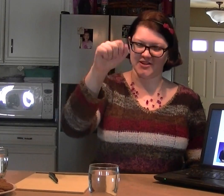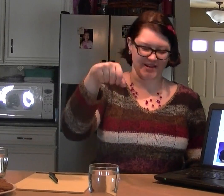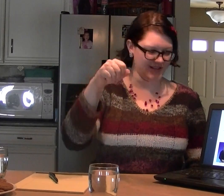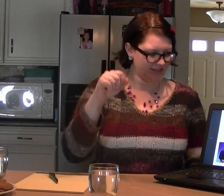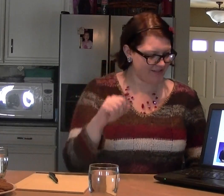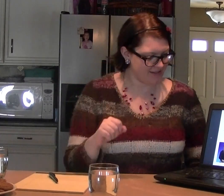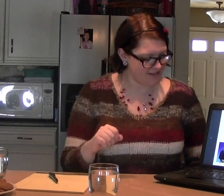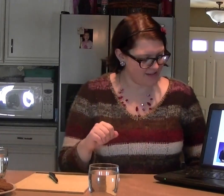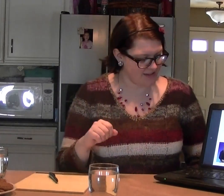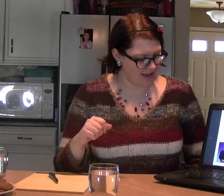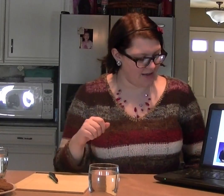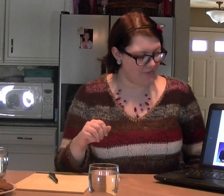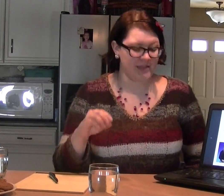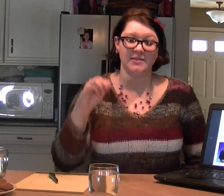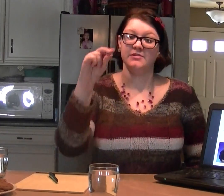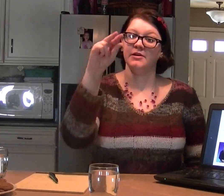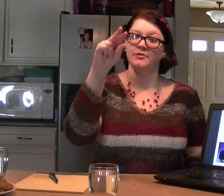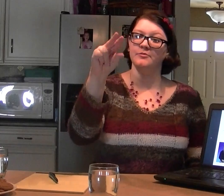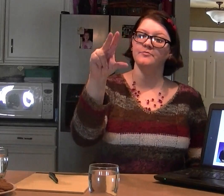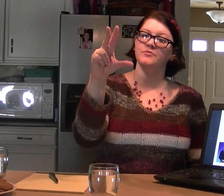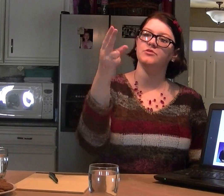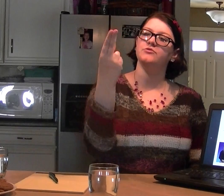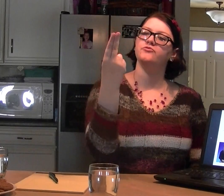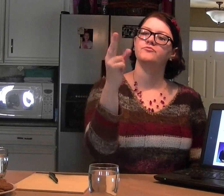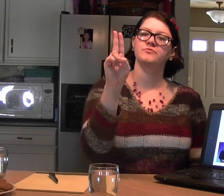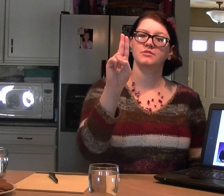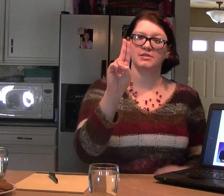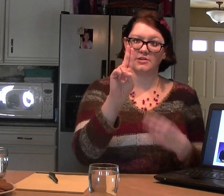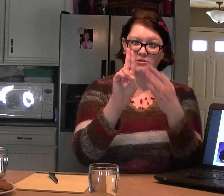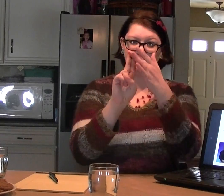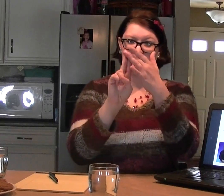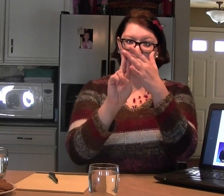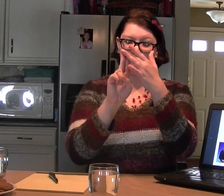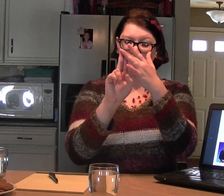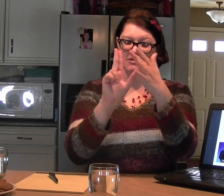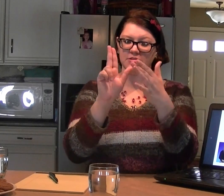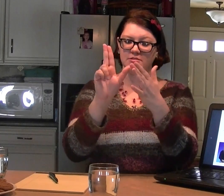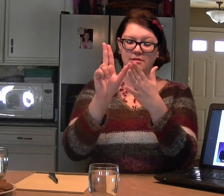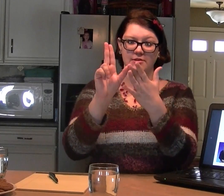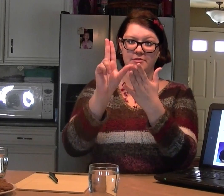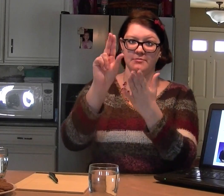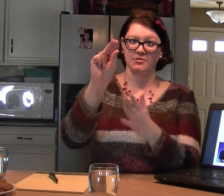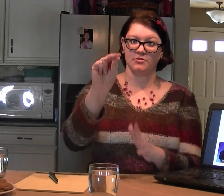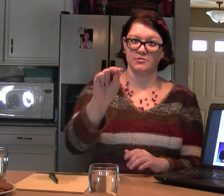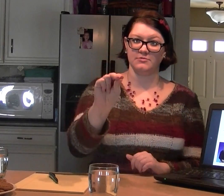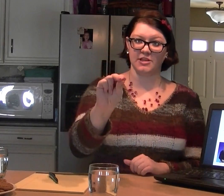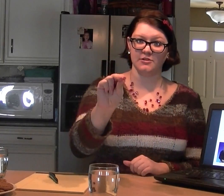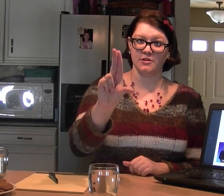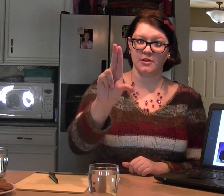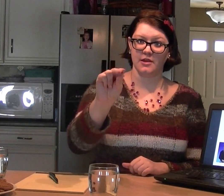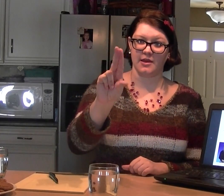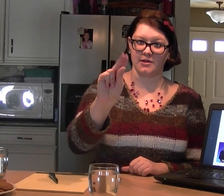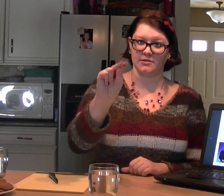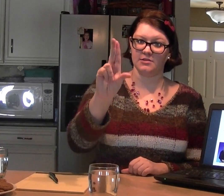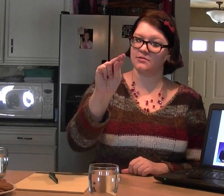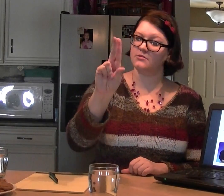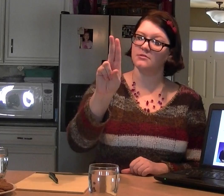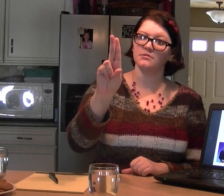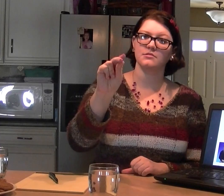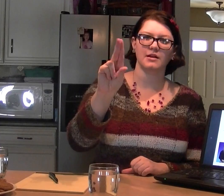head. And then no, you take your first two fingers, your thumb, you close them together, and kind